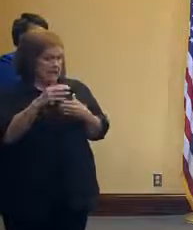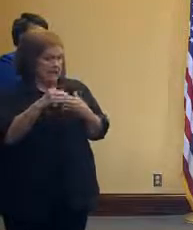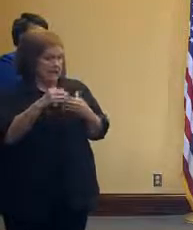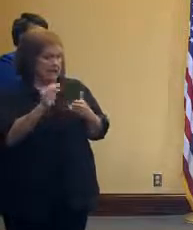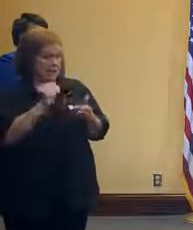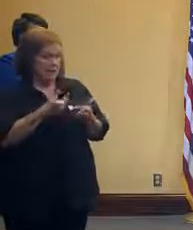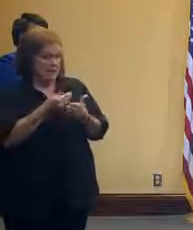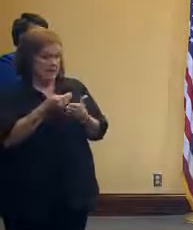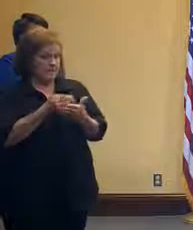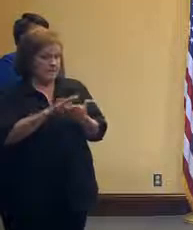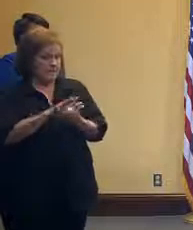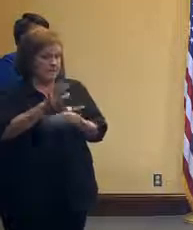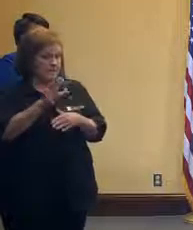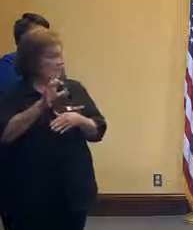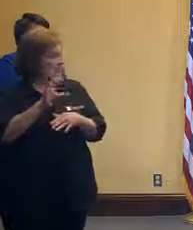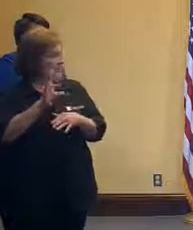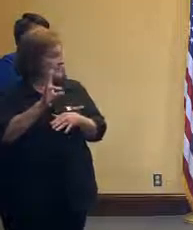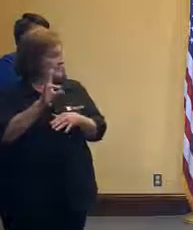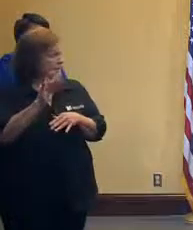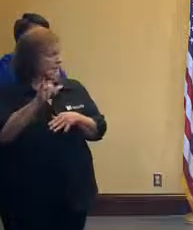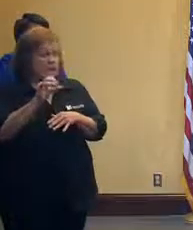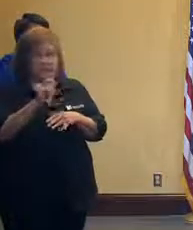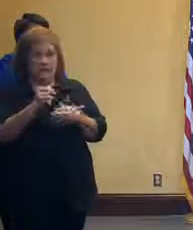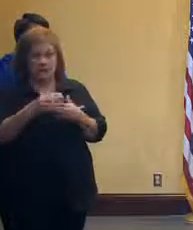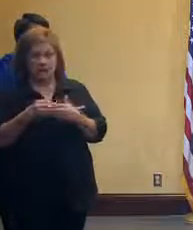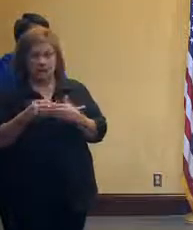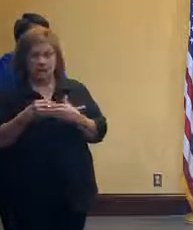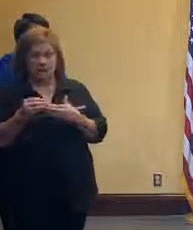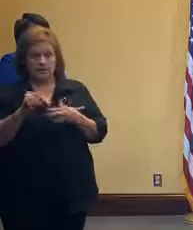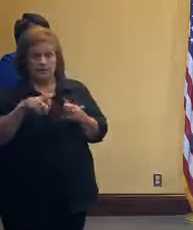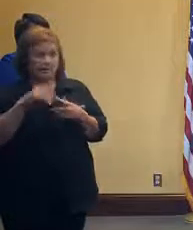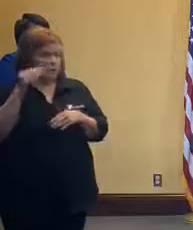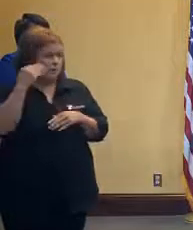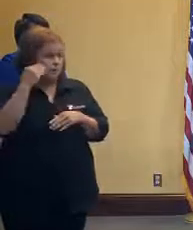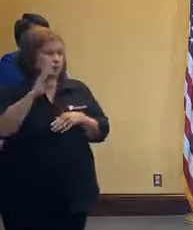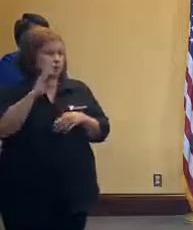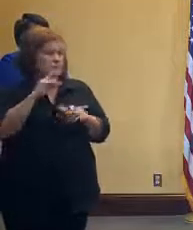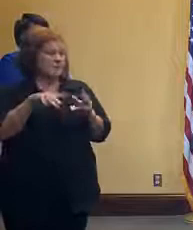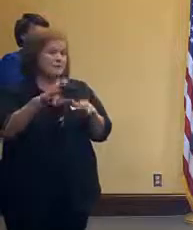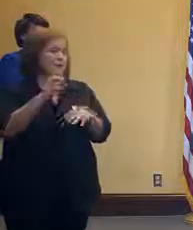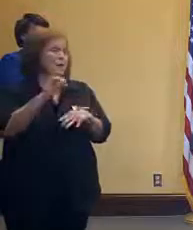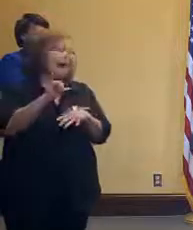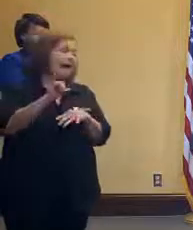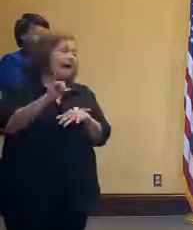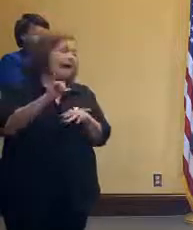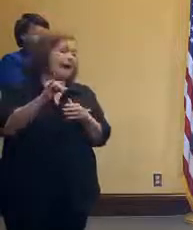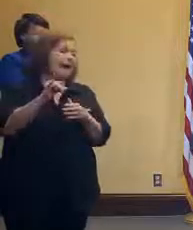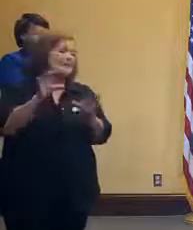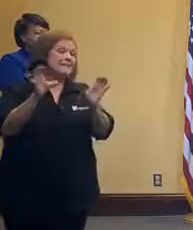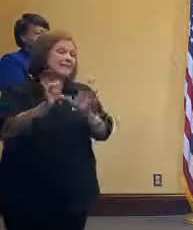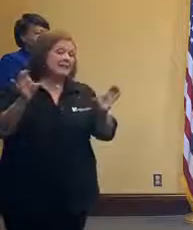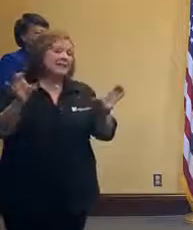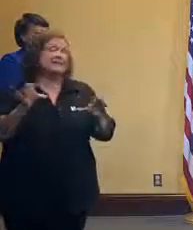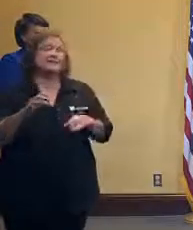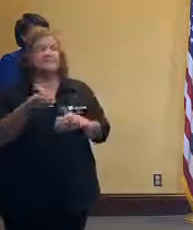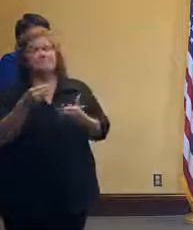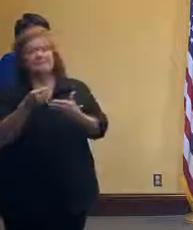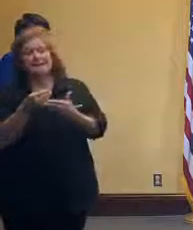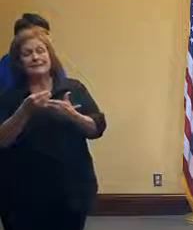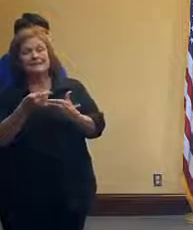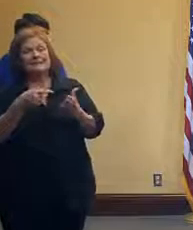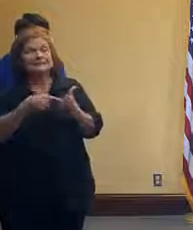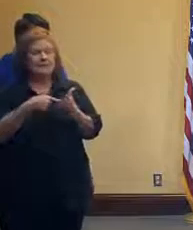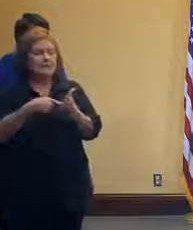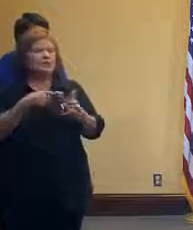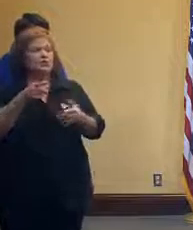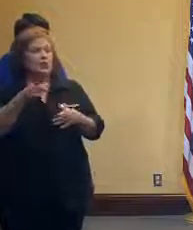overall budget expenses are $507 million. Now, when the mayor talks about the COI, Certificate of Indebtedness, or the long-term